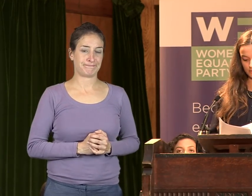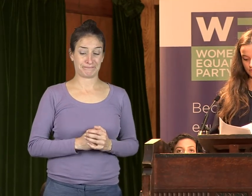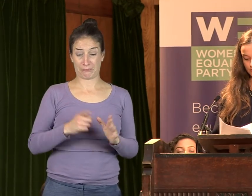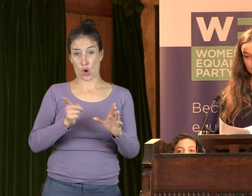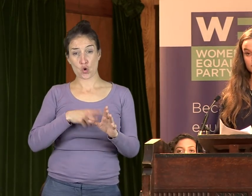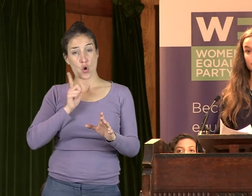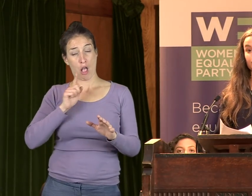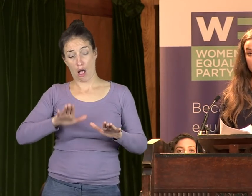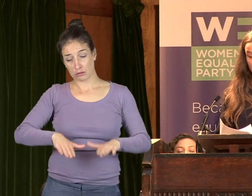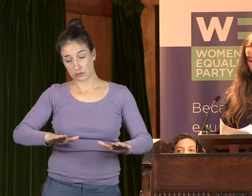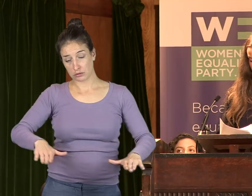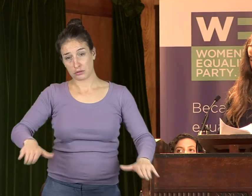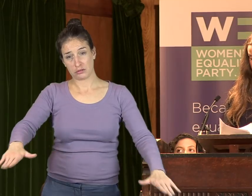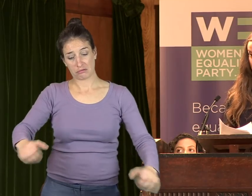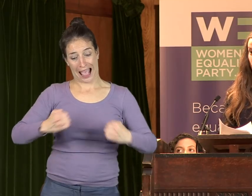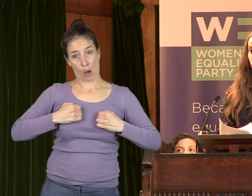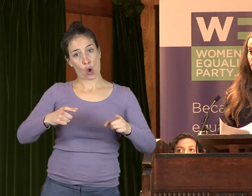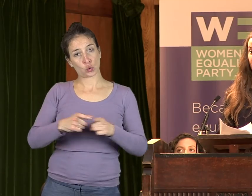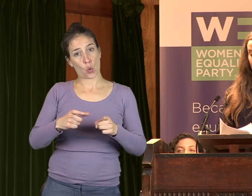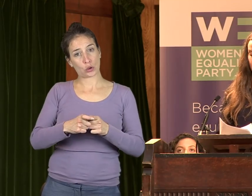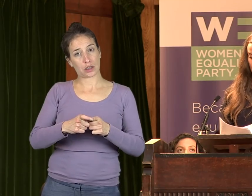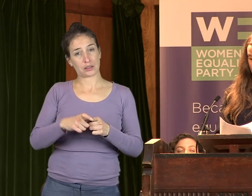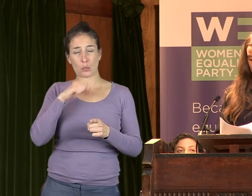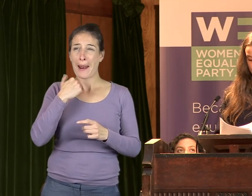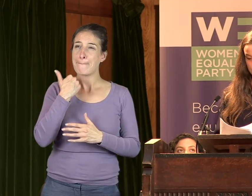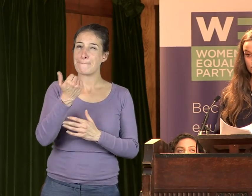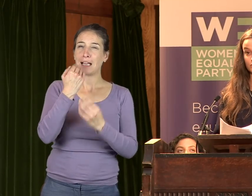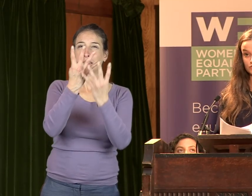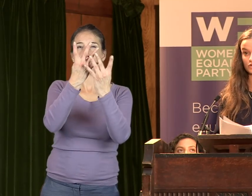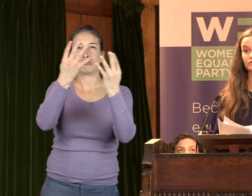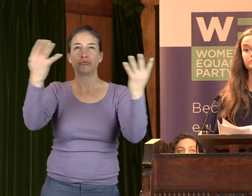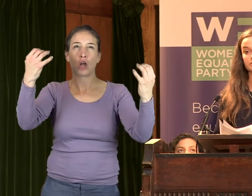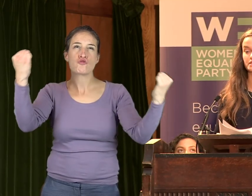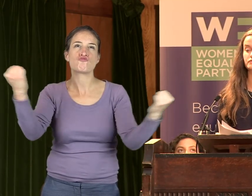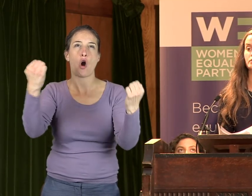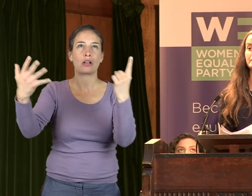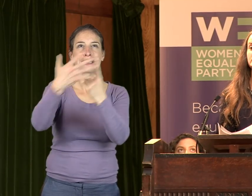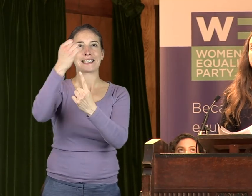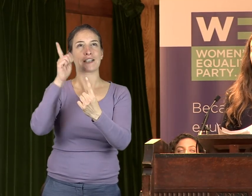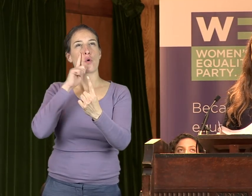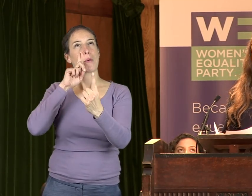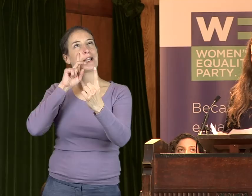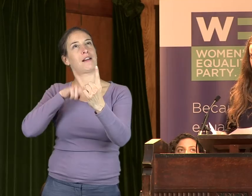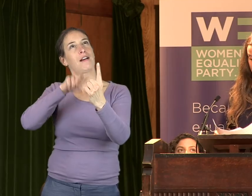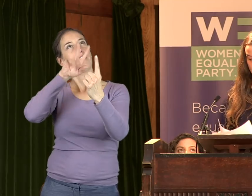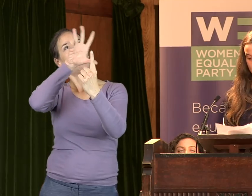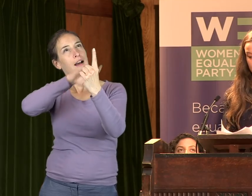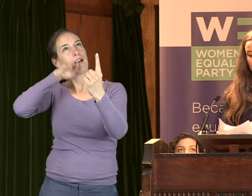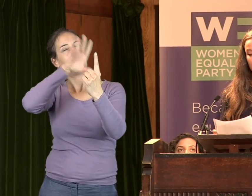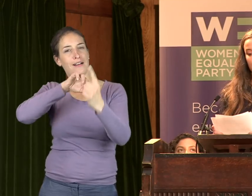For the young girls who come after us, for our own daughters, we'll never have a shortage of strong, successful women to look up to.